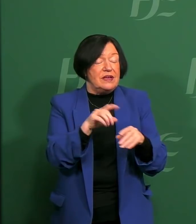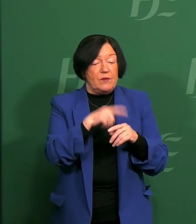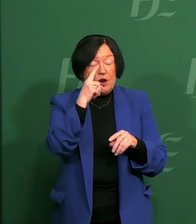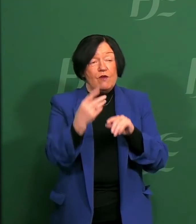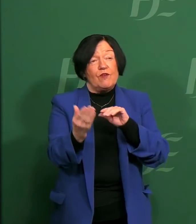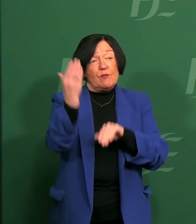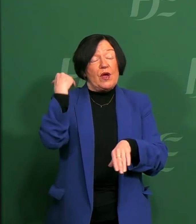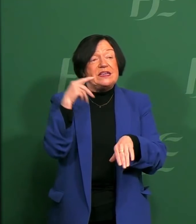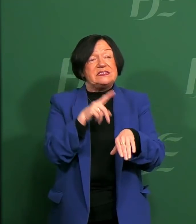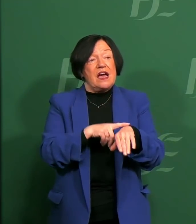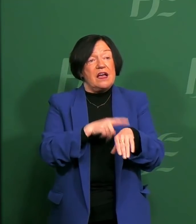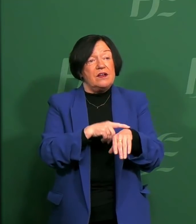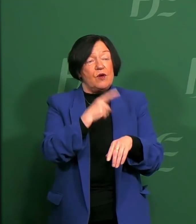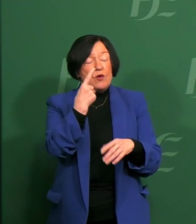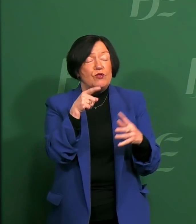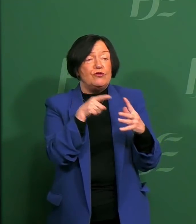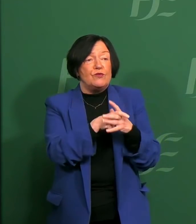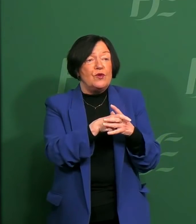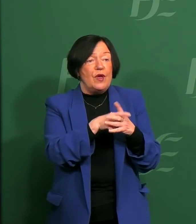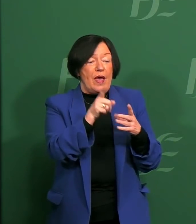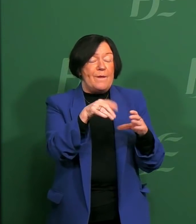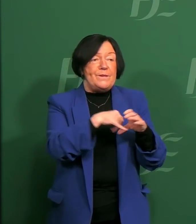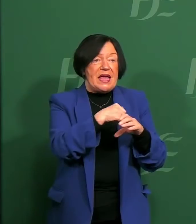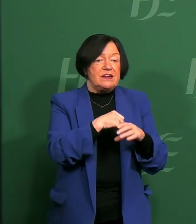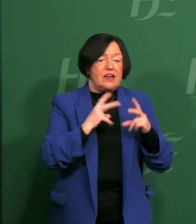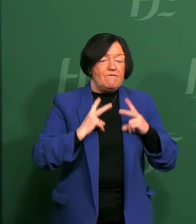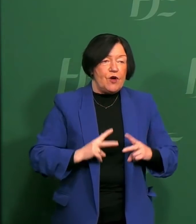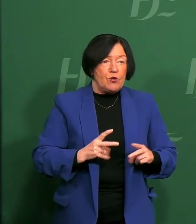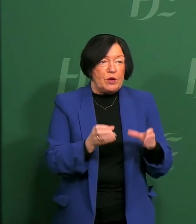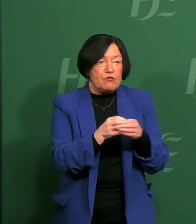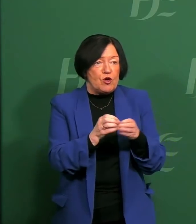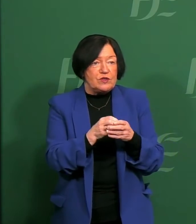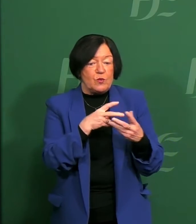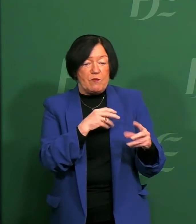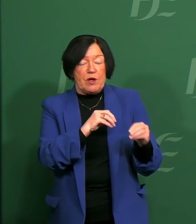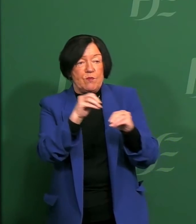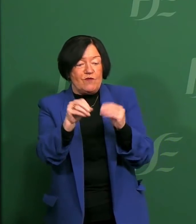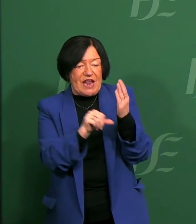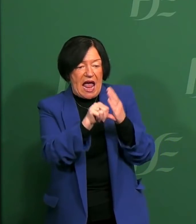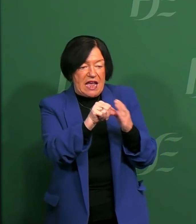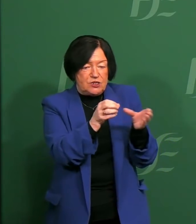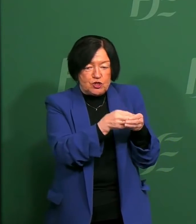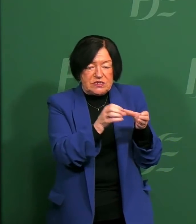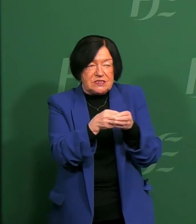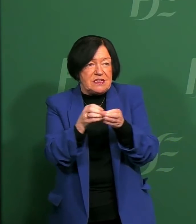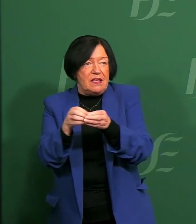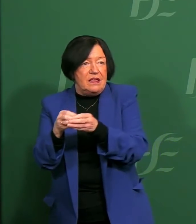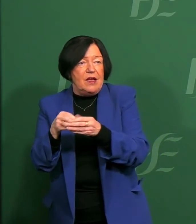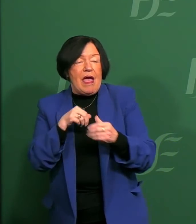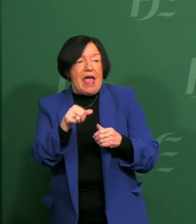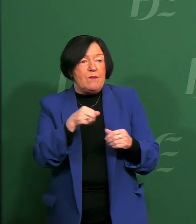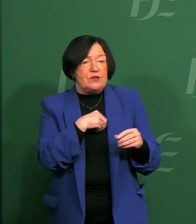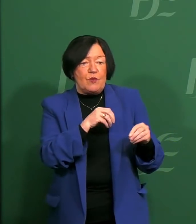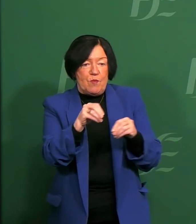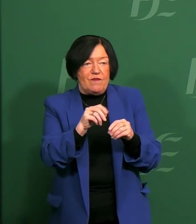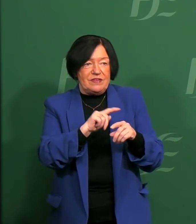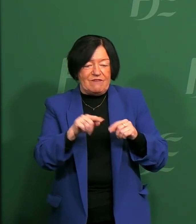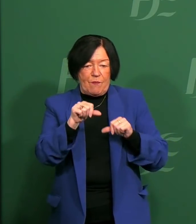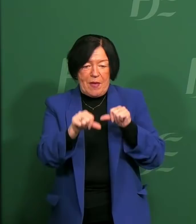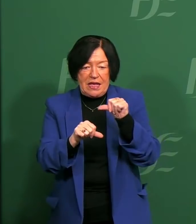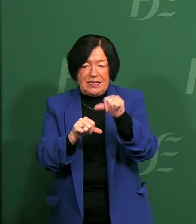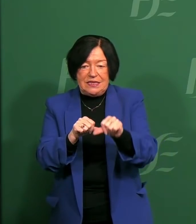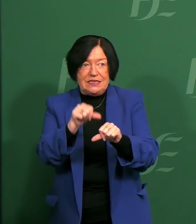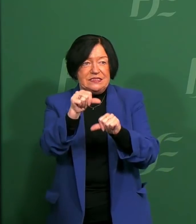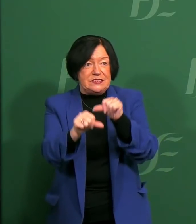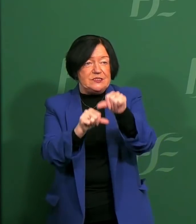previous occasions where we were rolling through medically vulnerable groups, when we moved to ages and rolling through ages, we were able to move at pace. So we